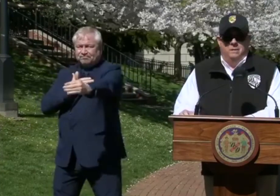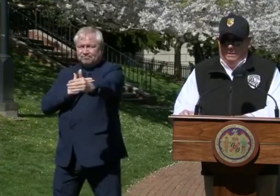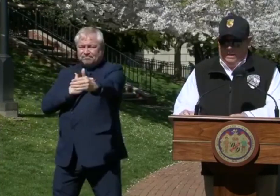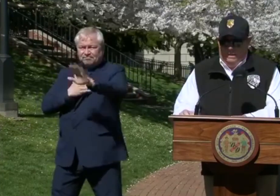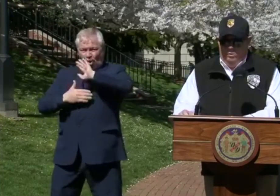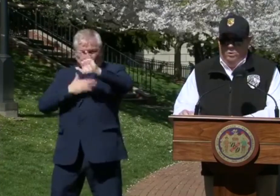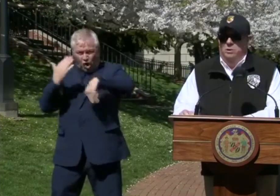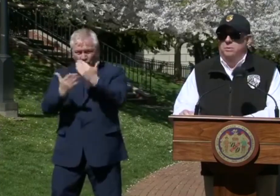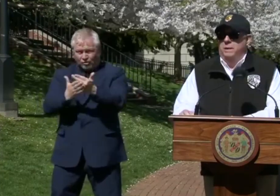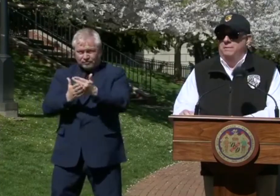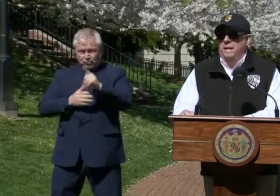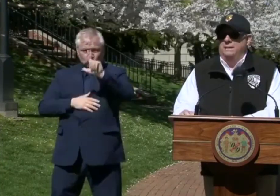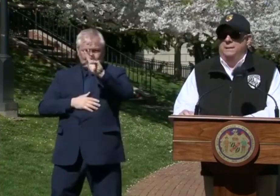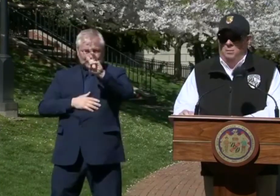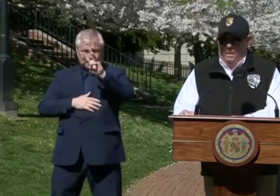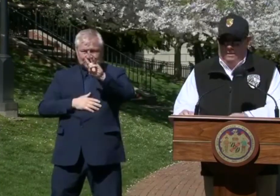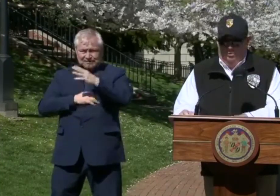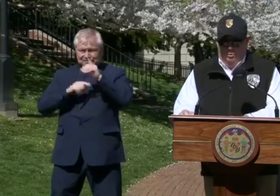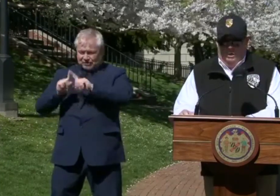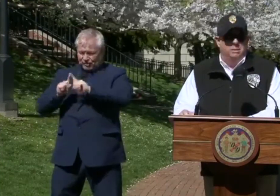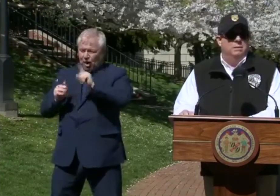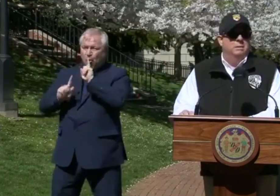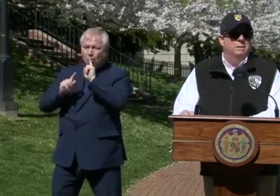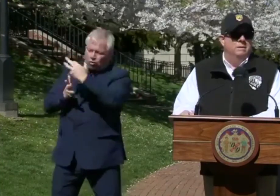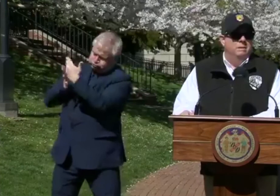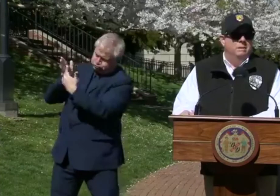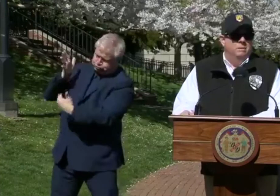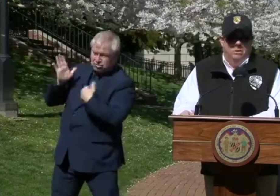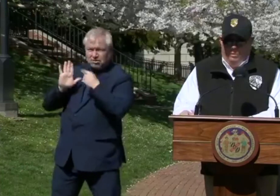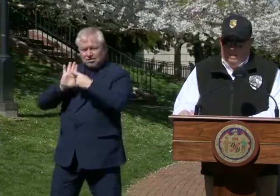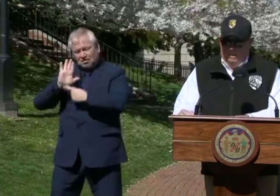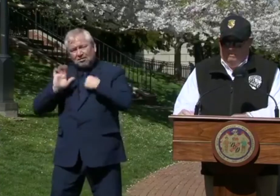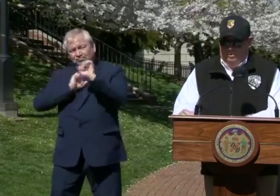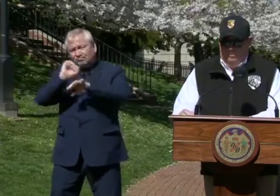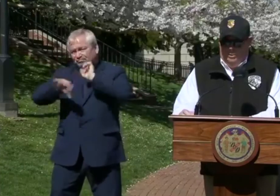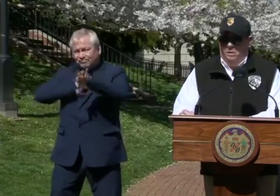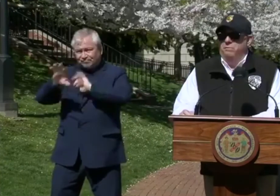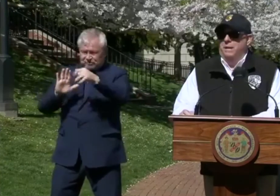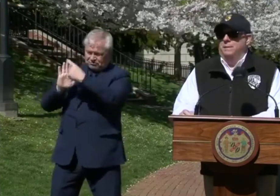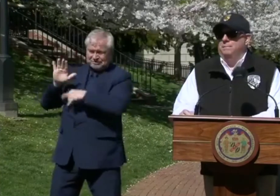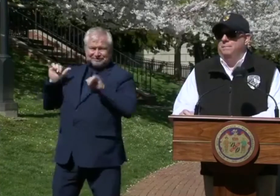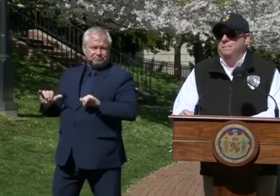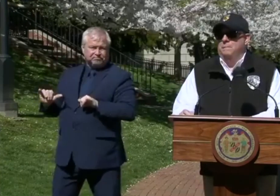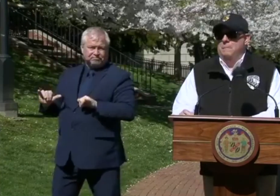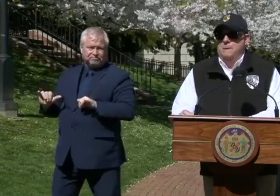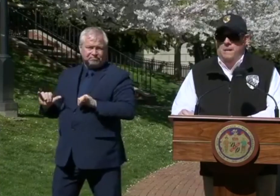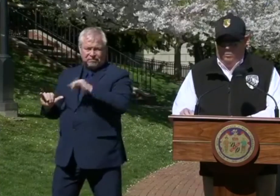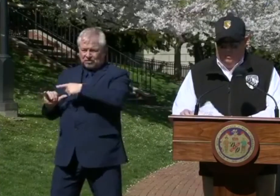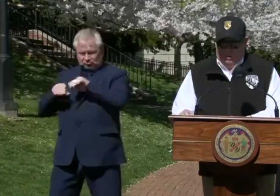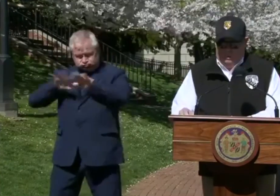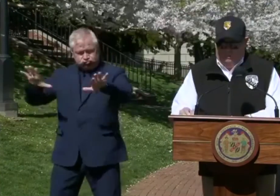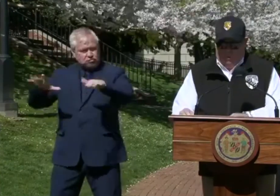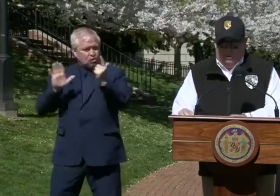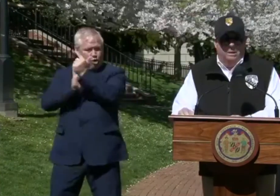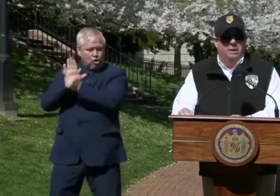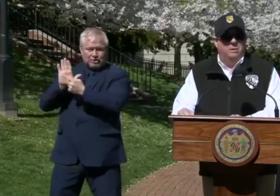of the executive orders we have enacted in the past few weeks will remain in full force and effect, and we